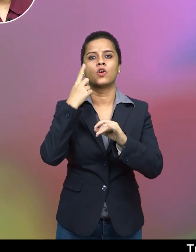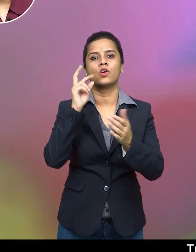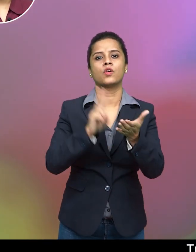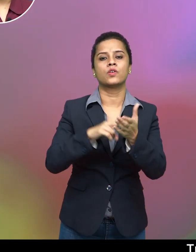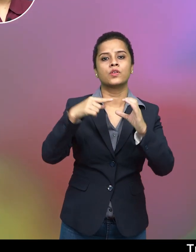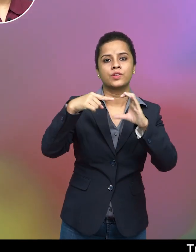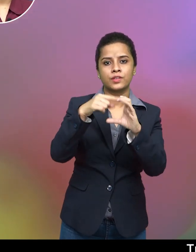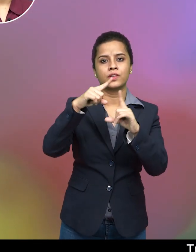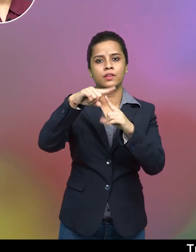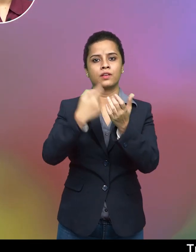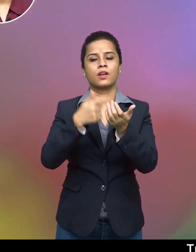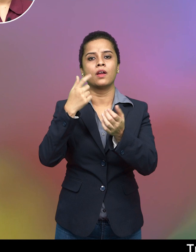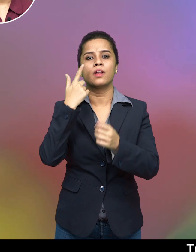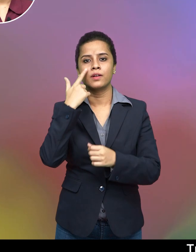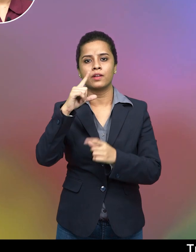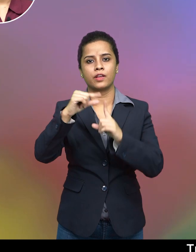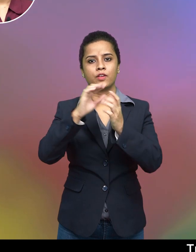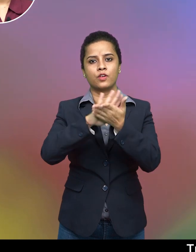triphosphate,